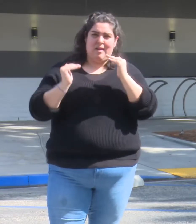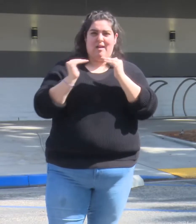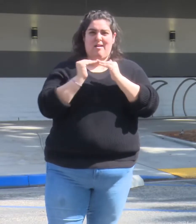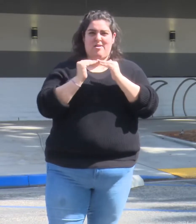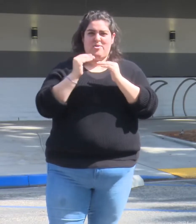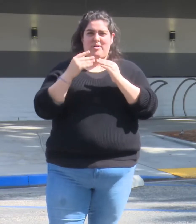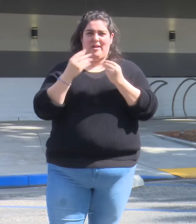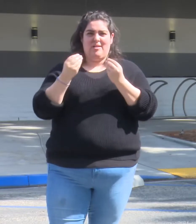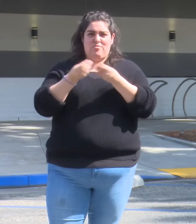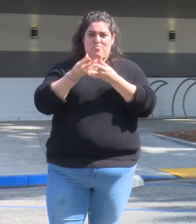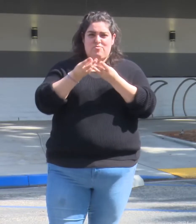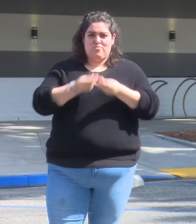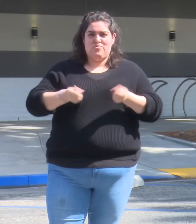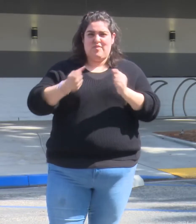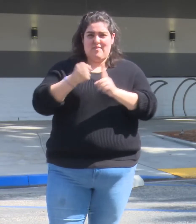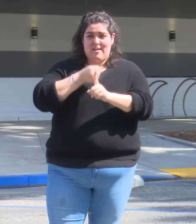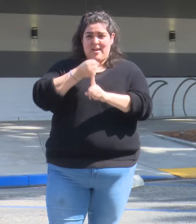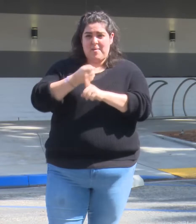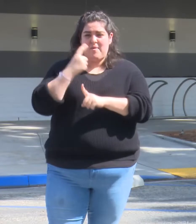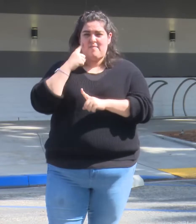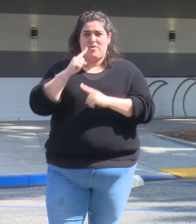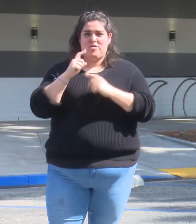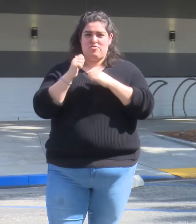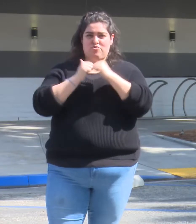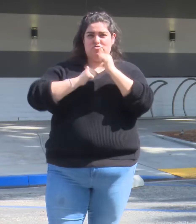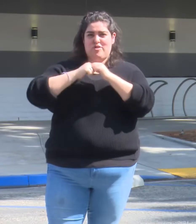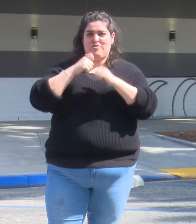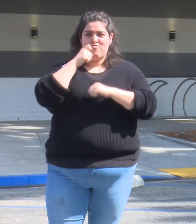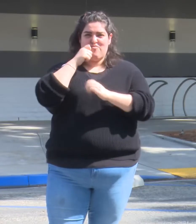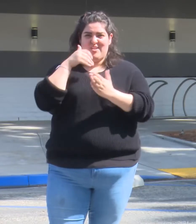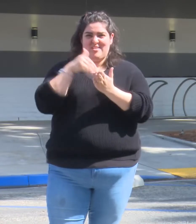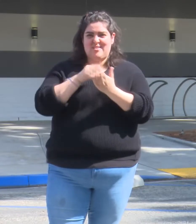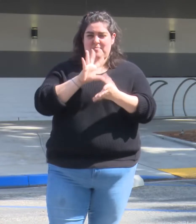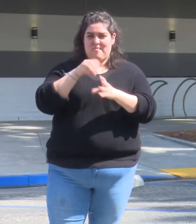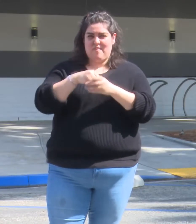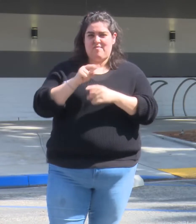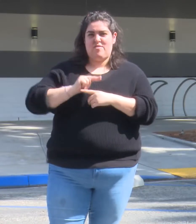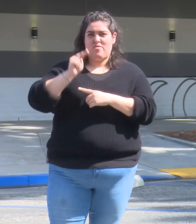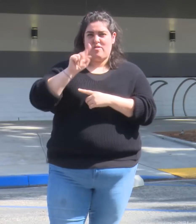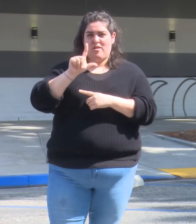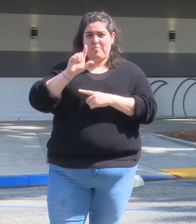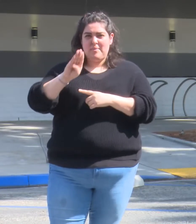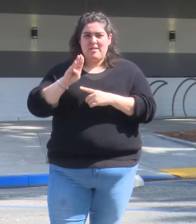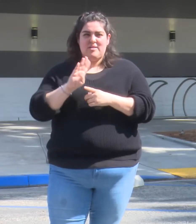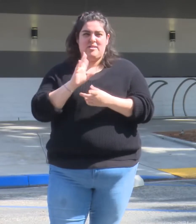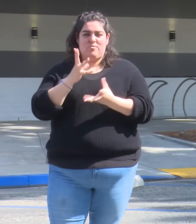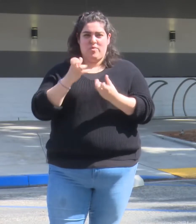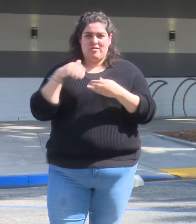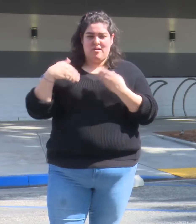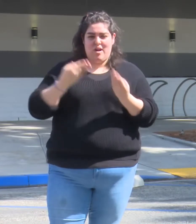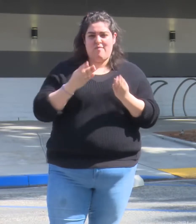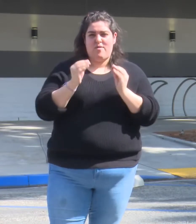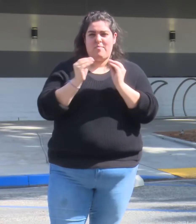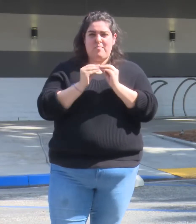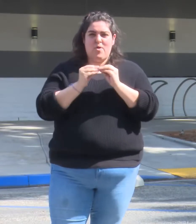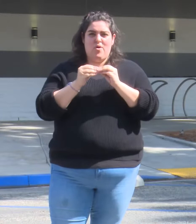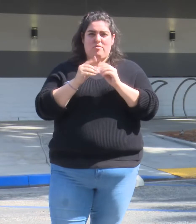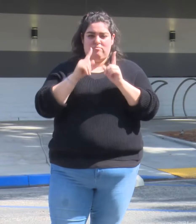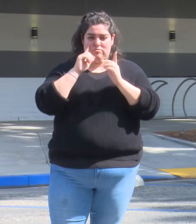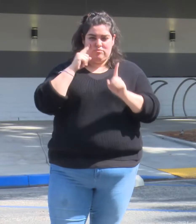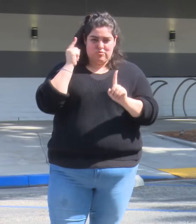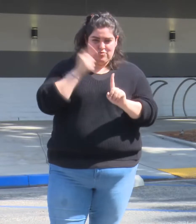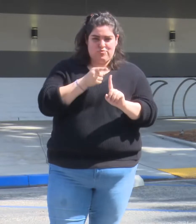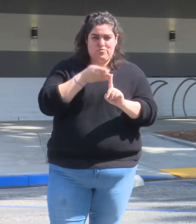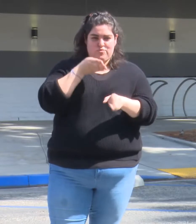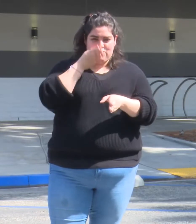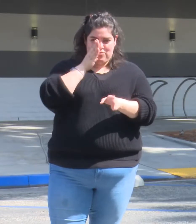structural racism on North Long Beach and bringing those services directly into communities with higher levels of poverty, chronic health conditions,